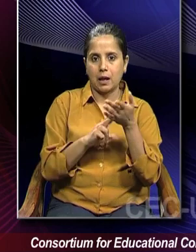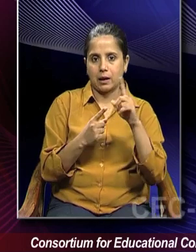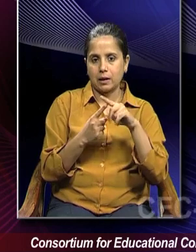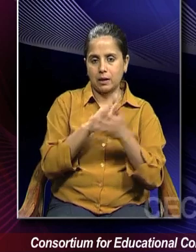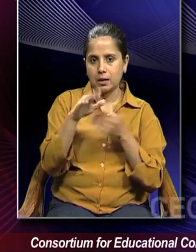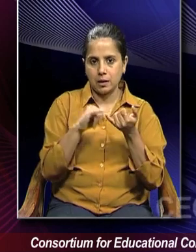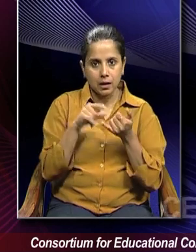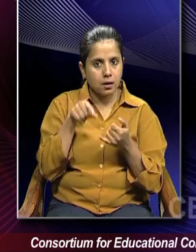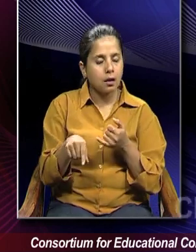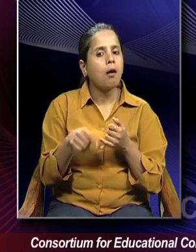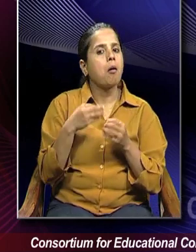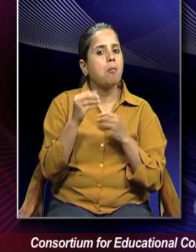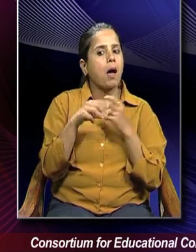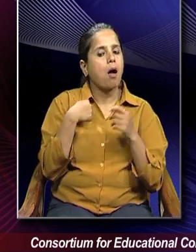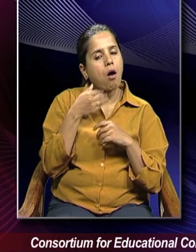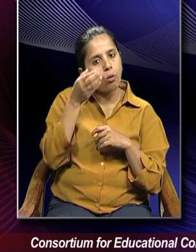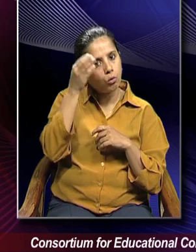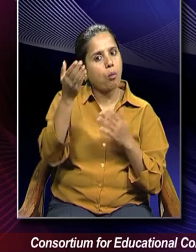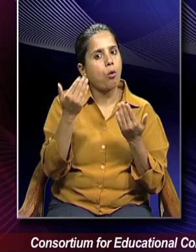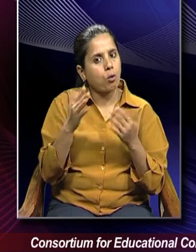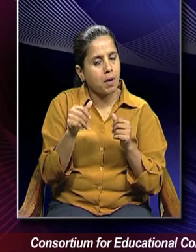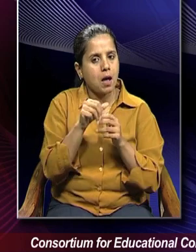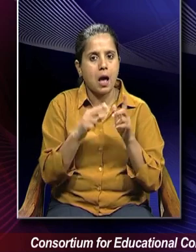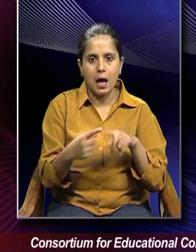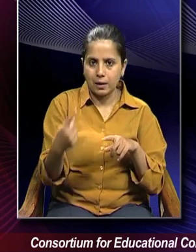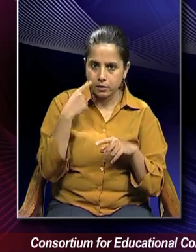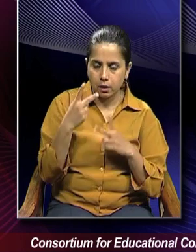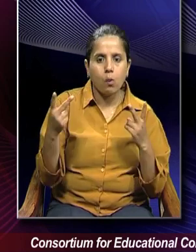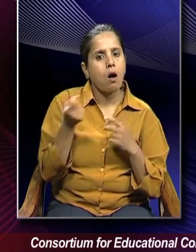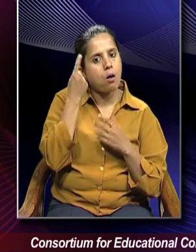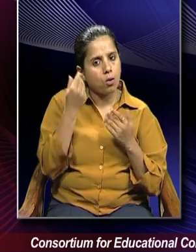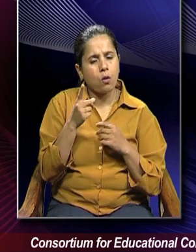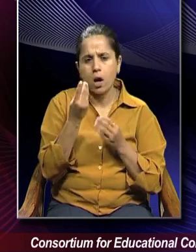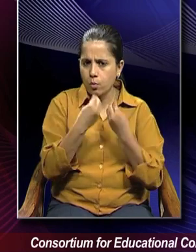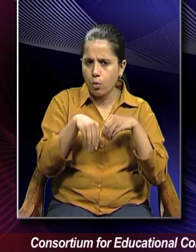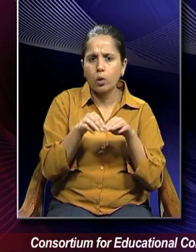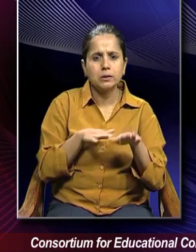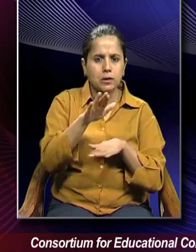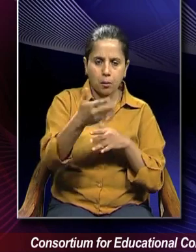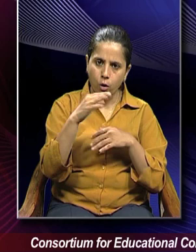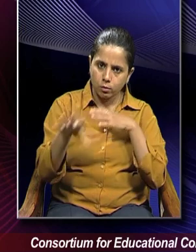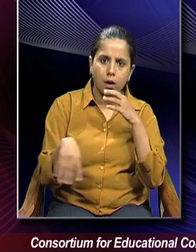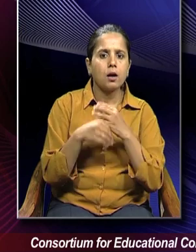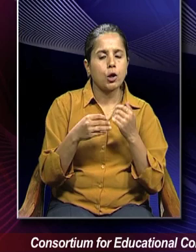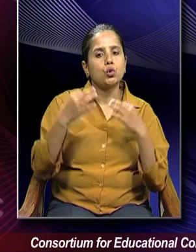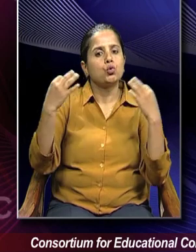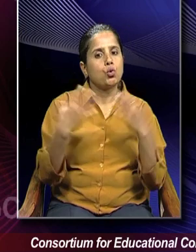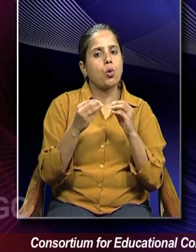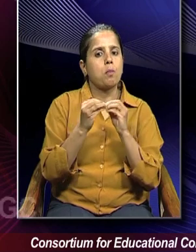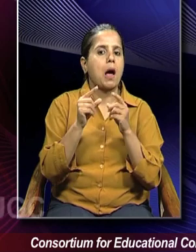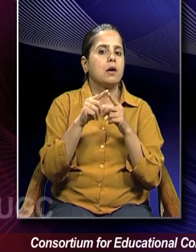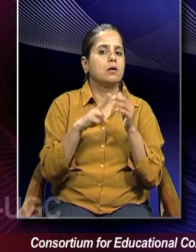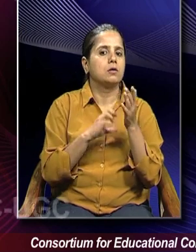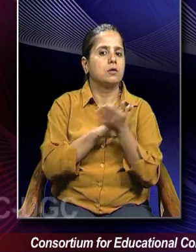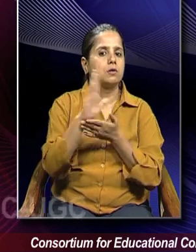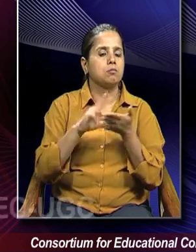the concept of benchmarking, anti benchmarking, and one more step can be added, the new benchmarking. So, it is